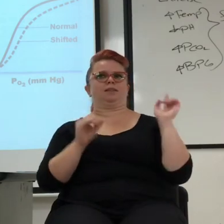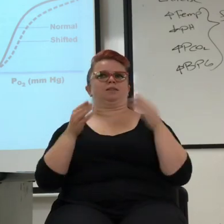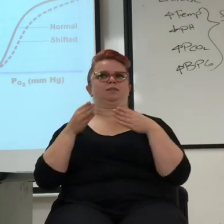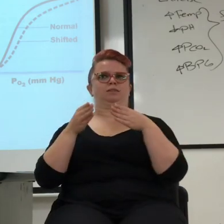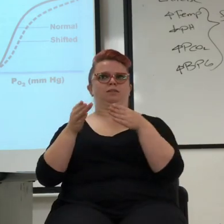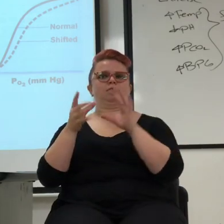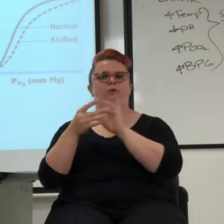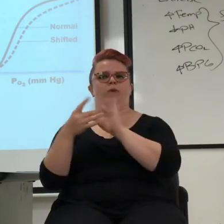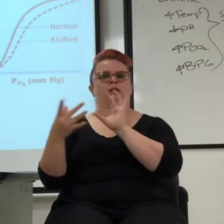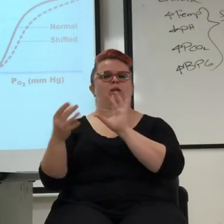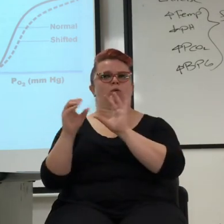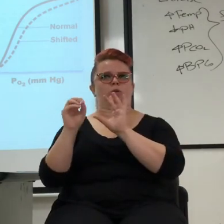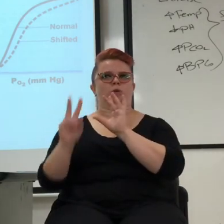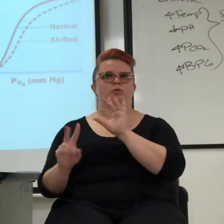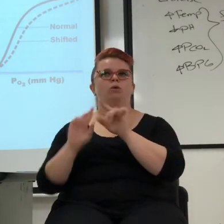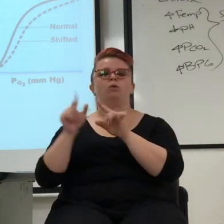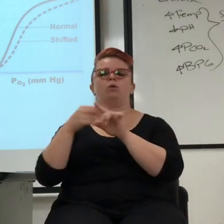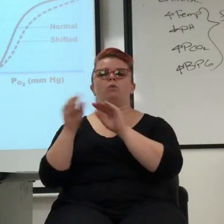it to the right,